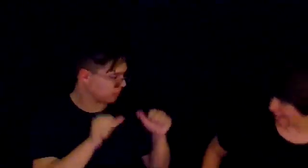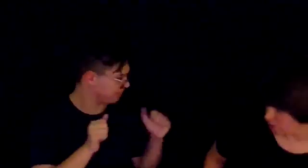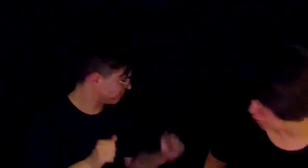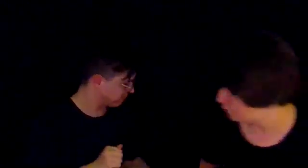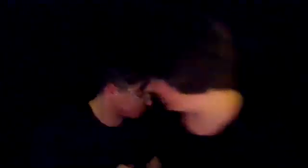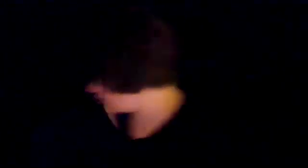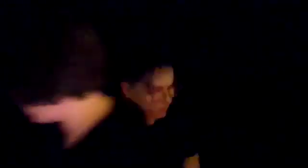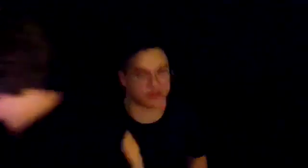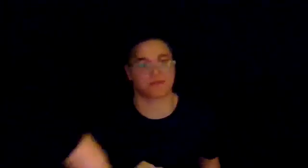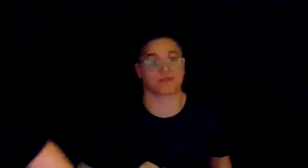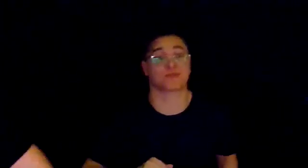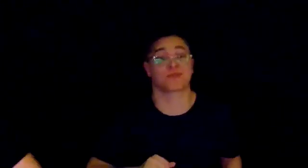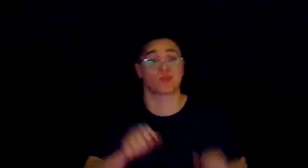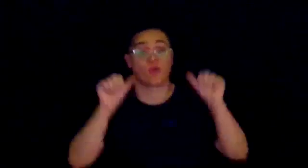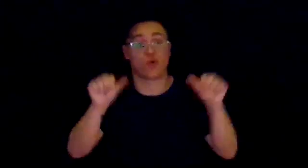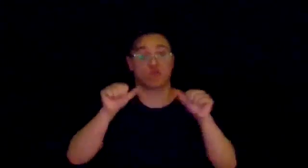Okay, sure.